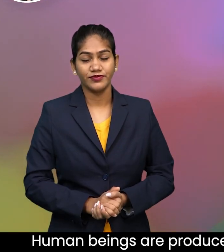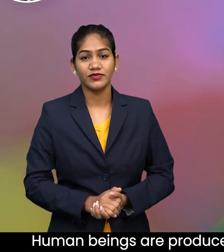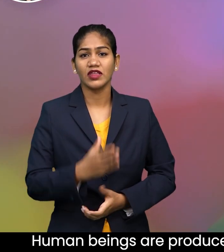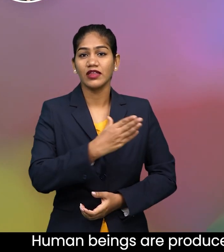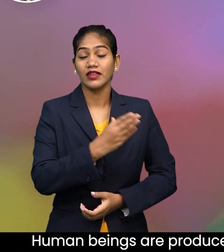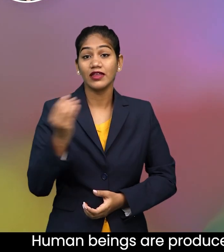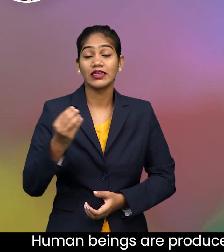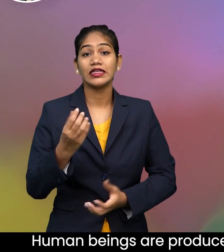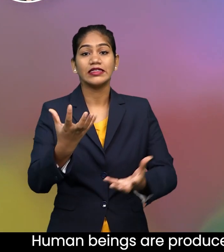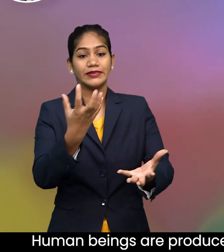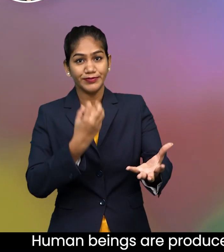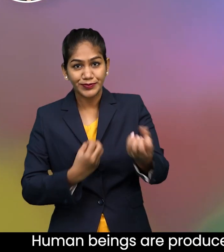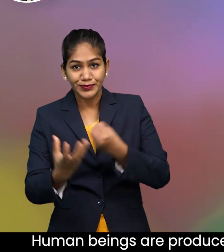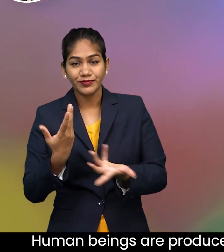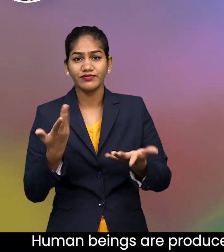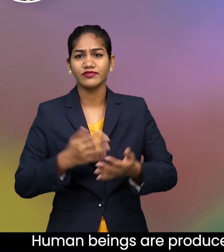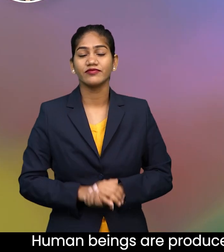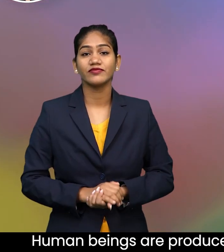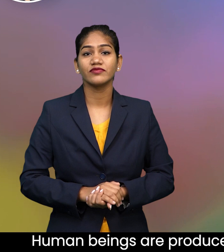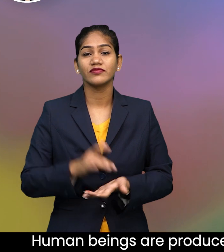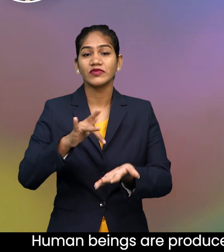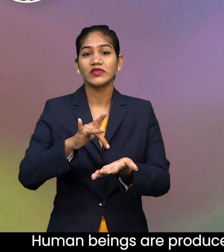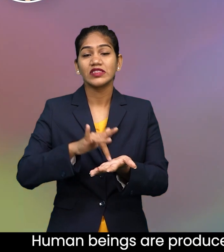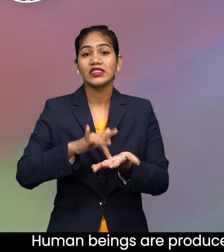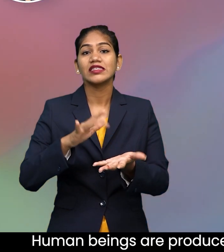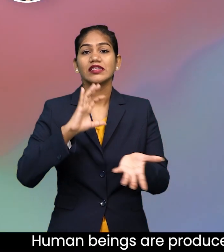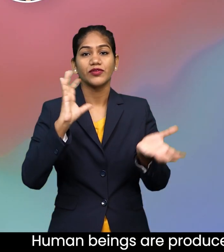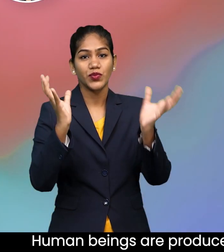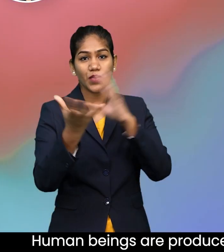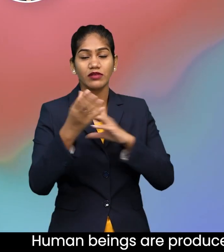and consumers of the earth's resources.